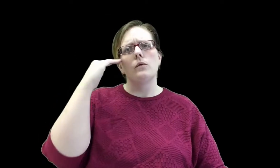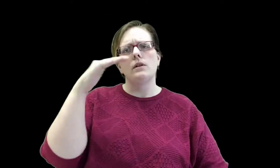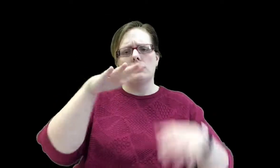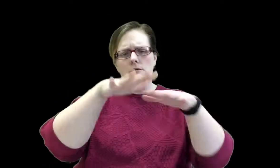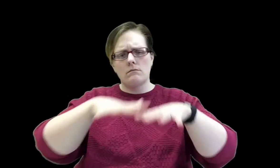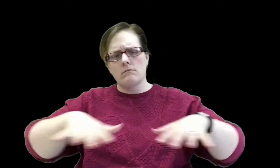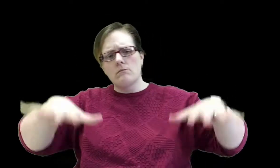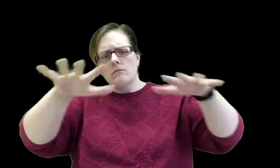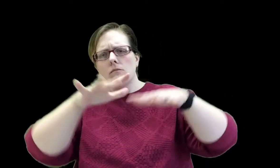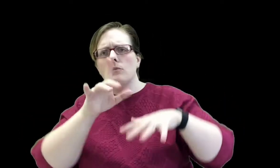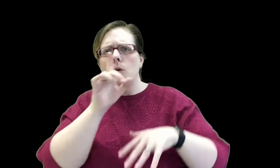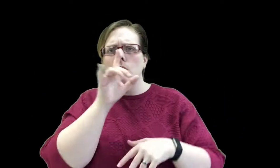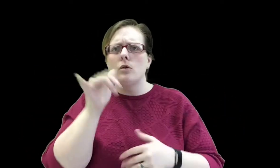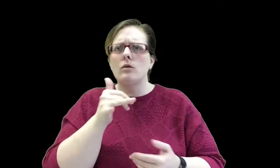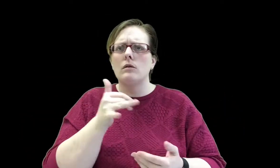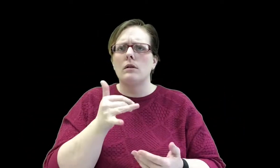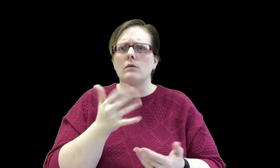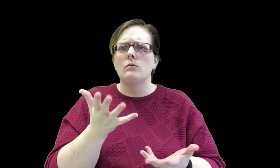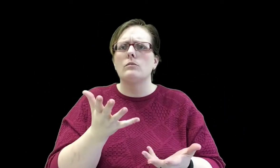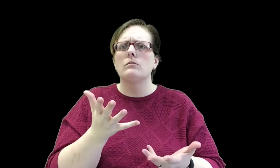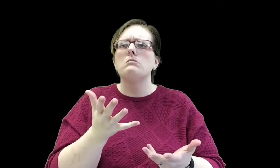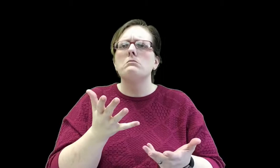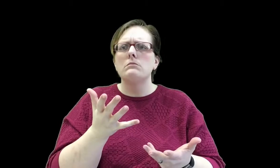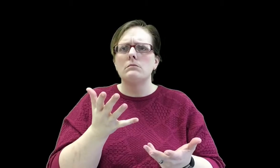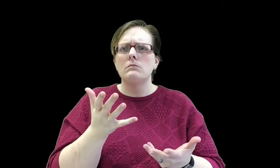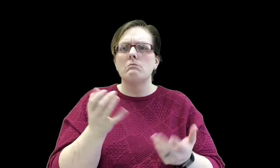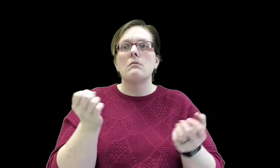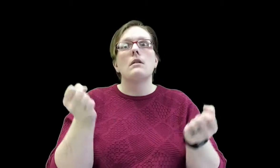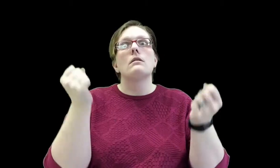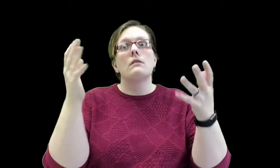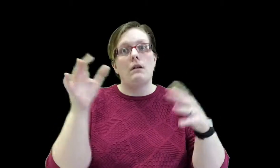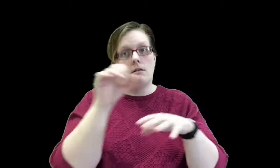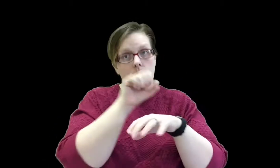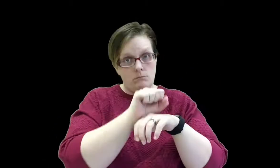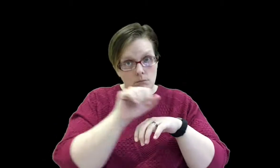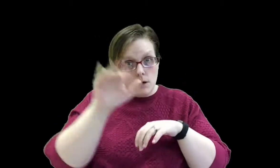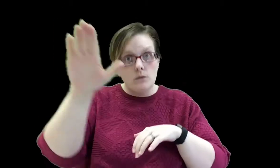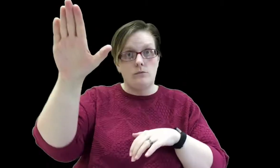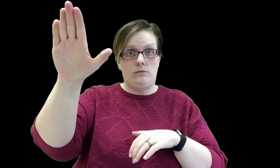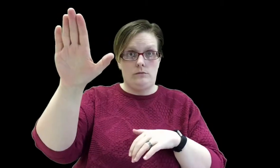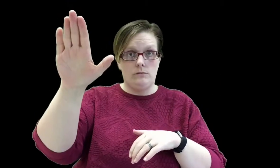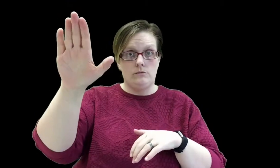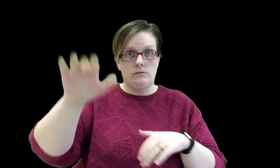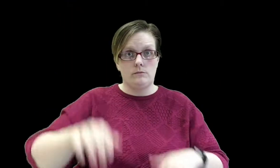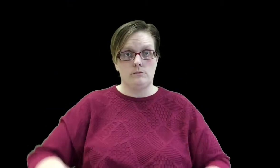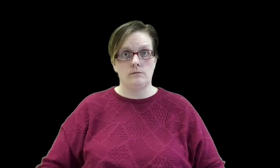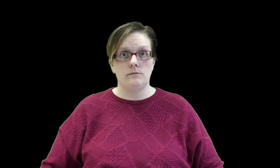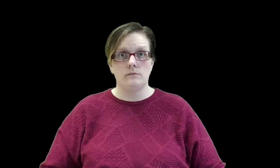South Korea, the land, what does it look like? Well, it has a lot of mountains.